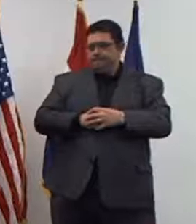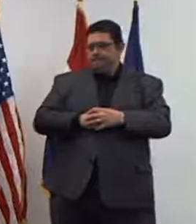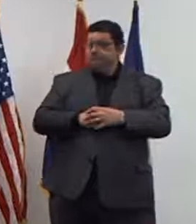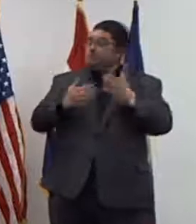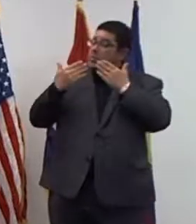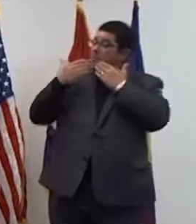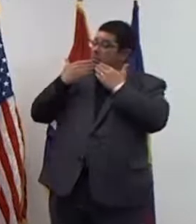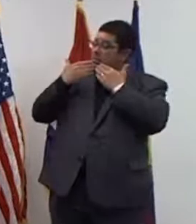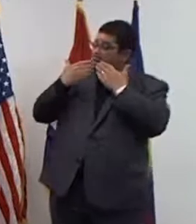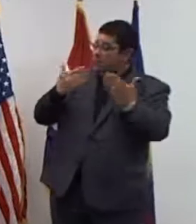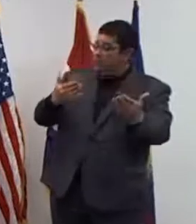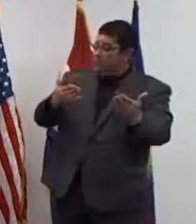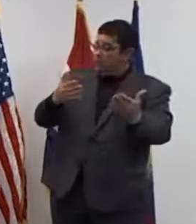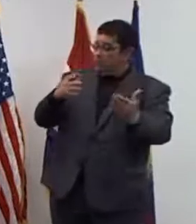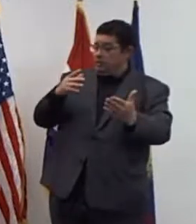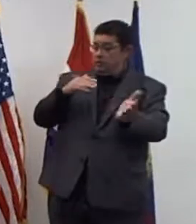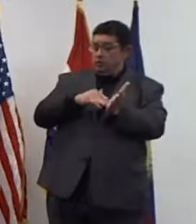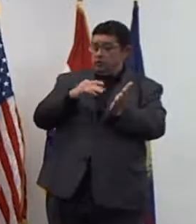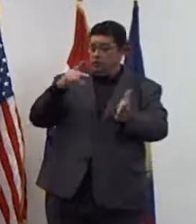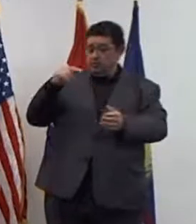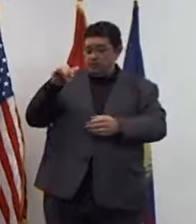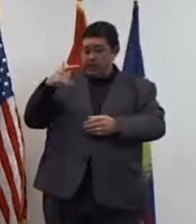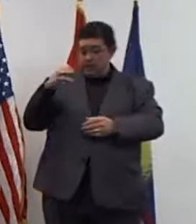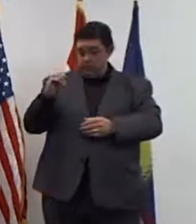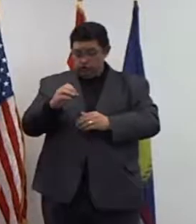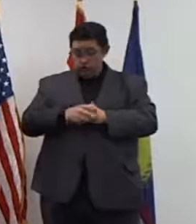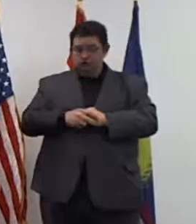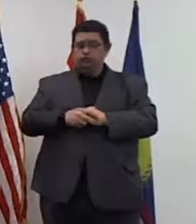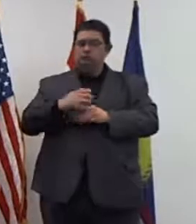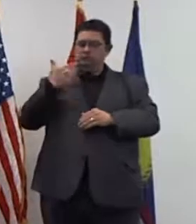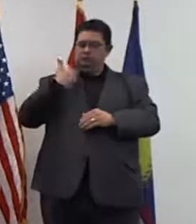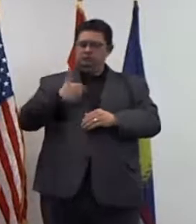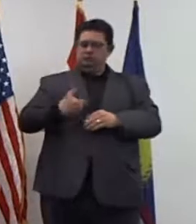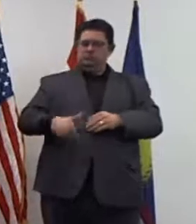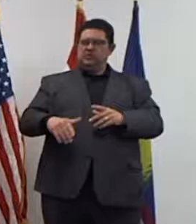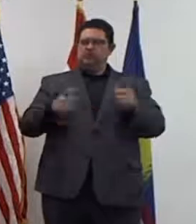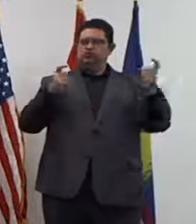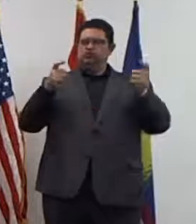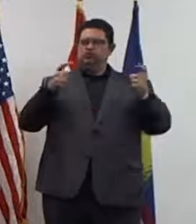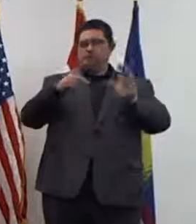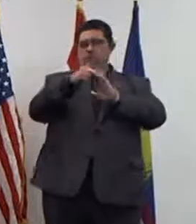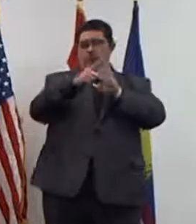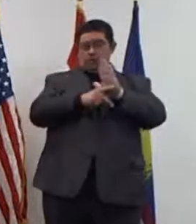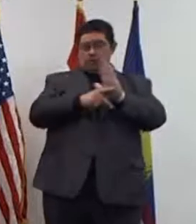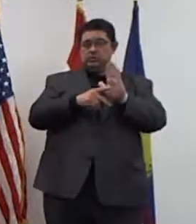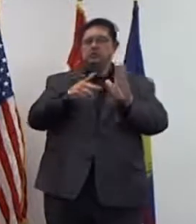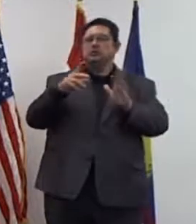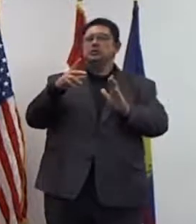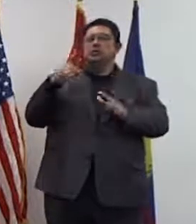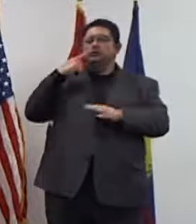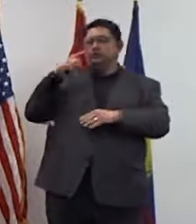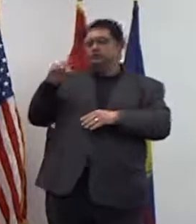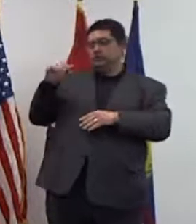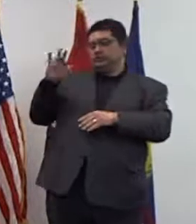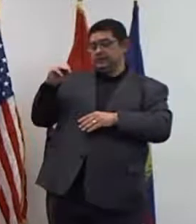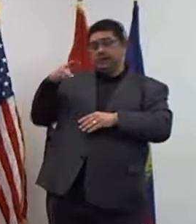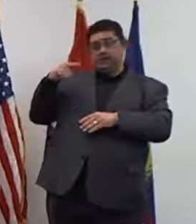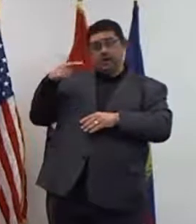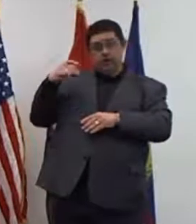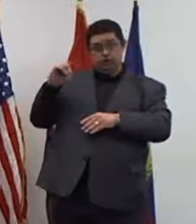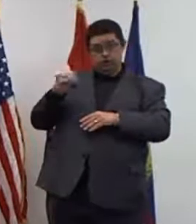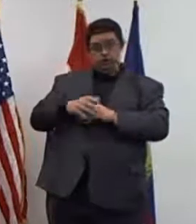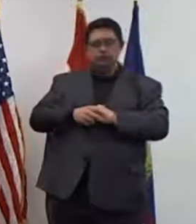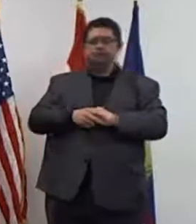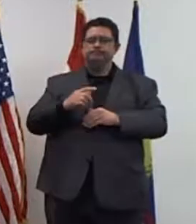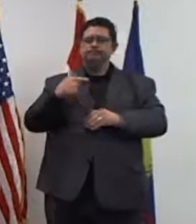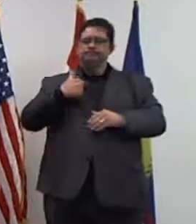Thank you, Dr. Page. Good morning. My name is Cora Faith Walker. I am the Director of Policy for St. Louis County Executive, Dr. Sam Page. And I am really pleased